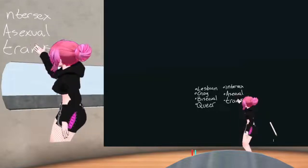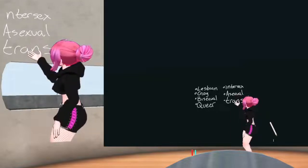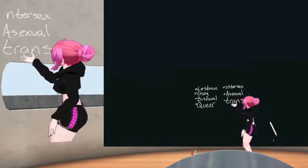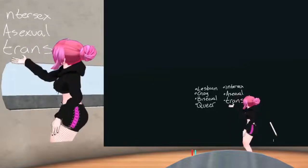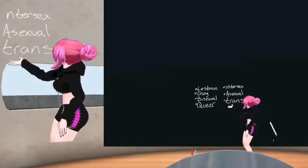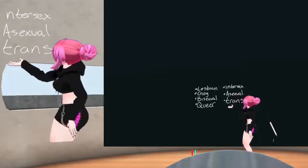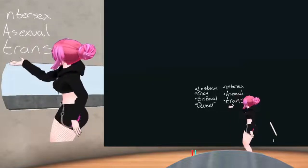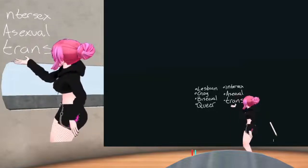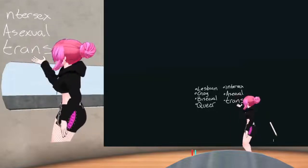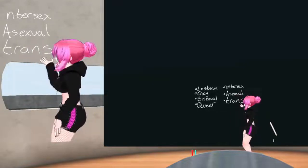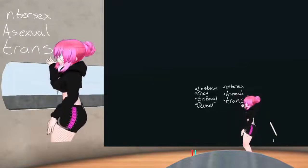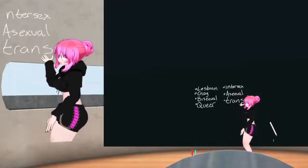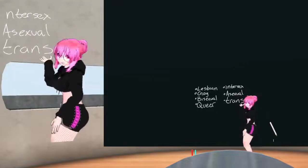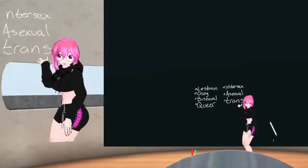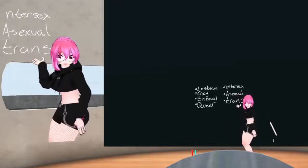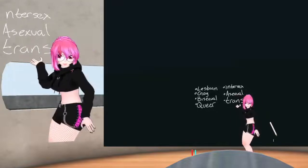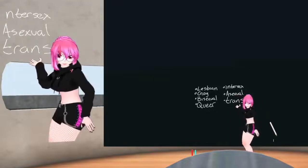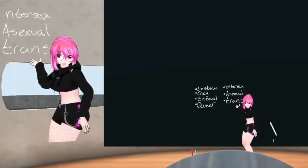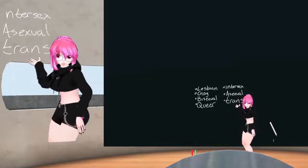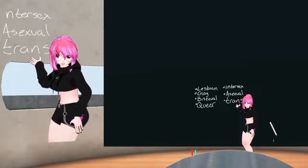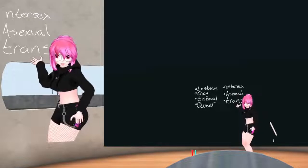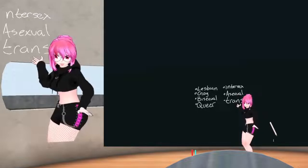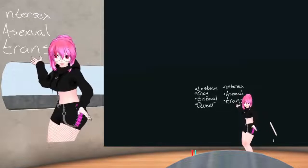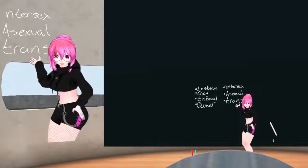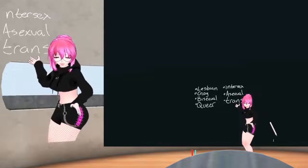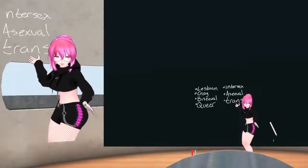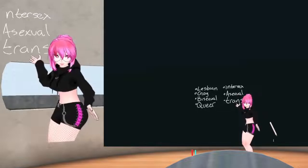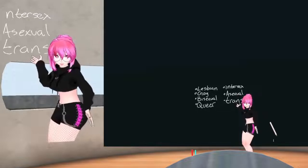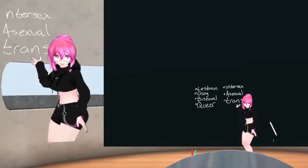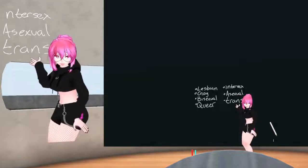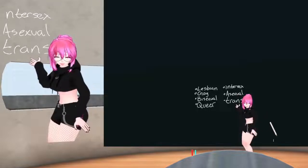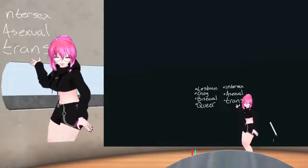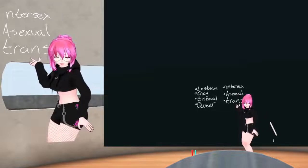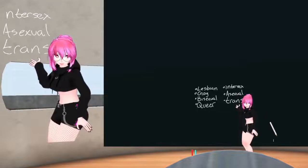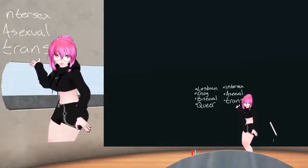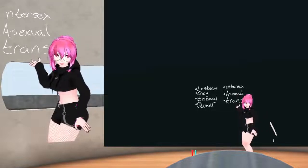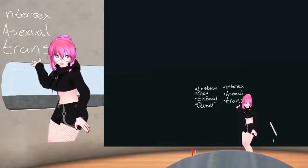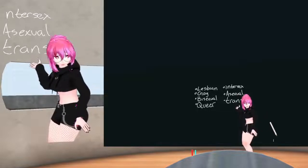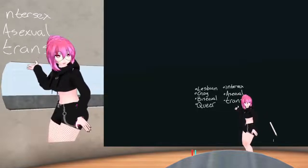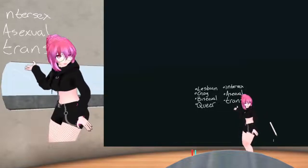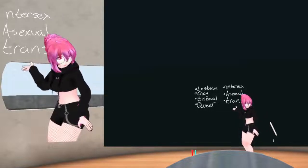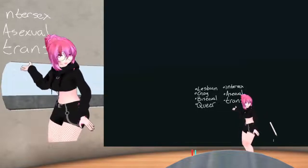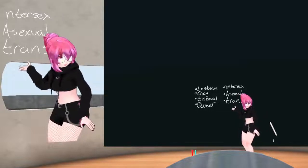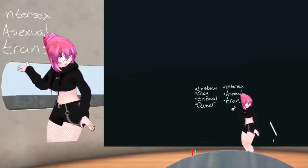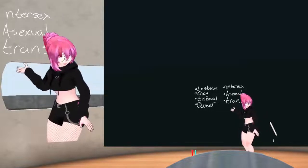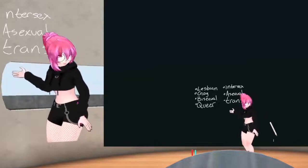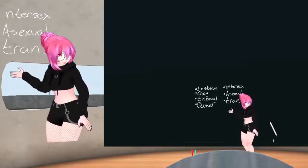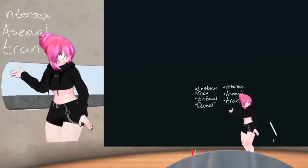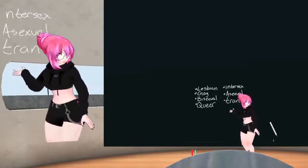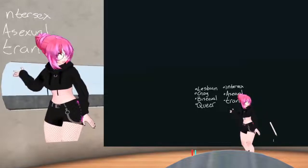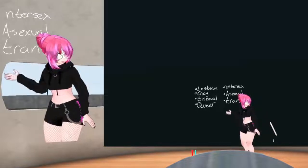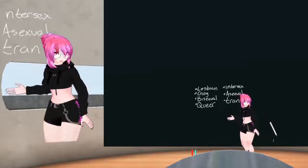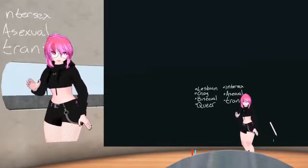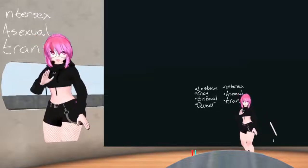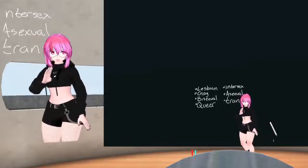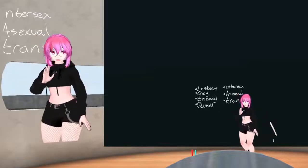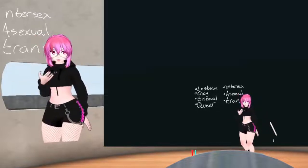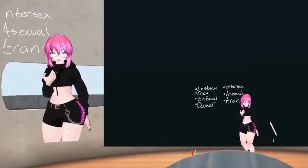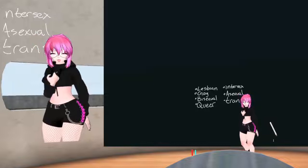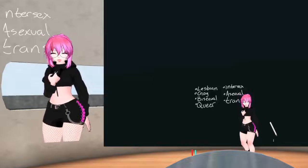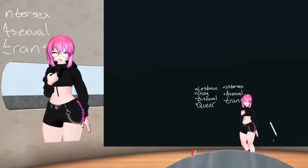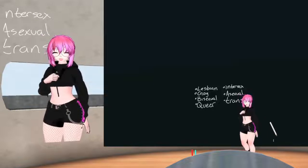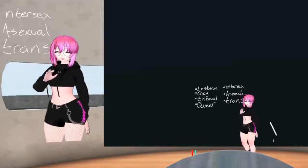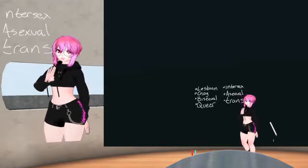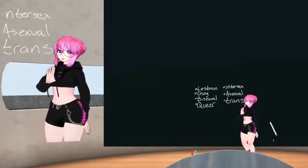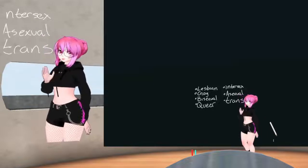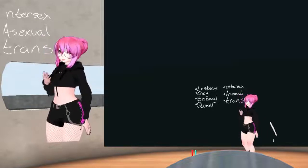Yeah. And trans as well, kind of in the same vein as, yeah. Perfect. Yeah, beautiful